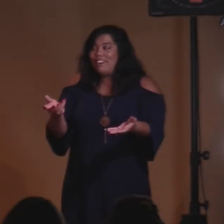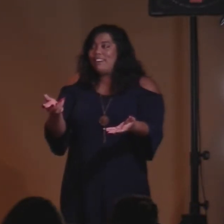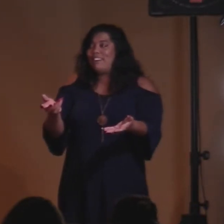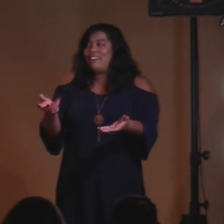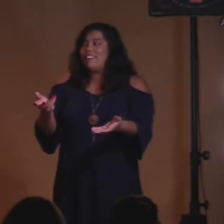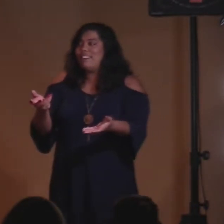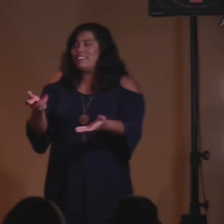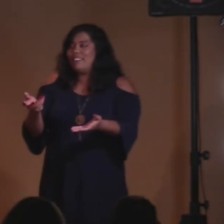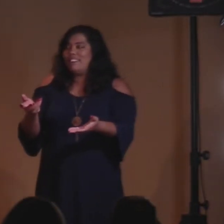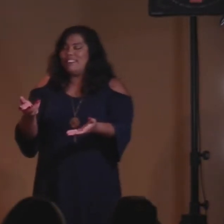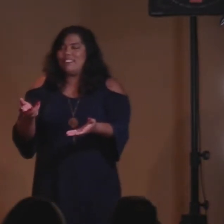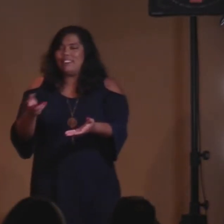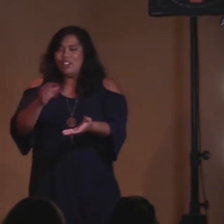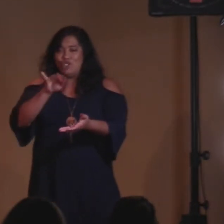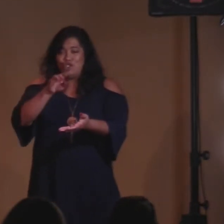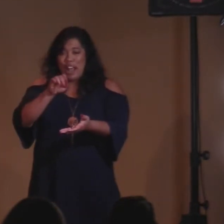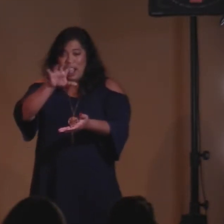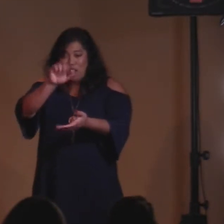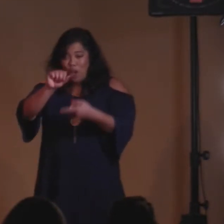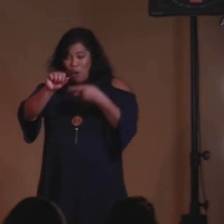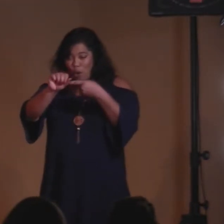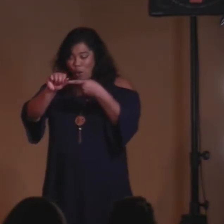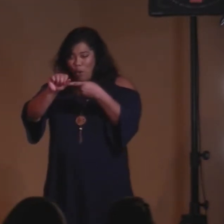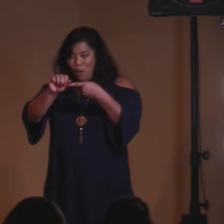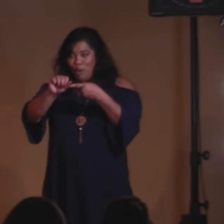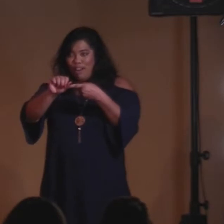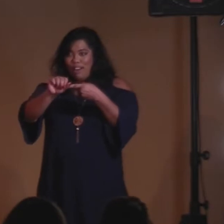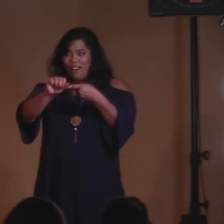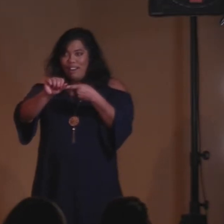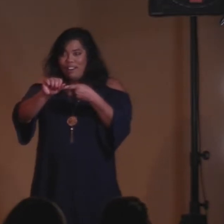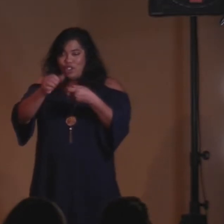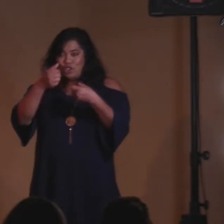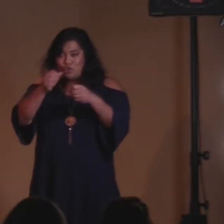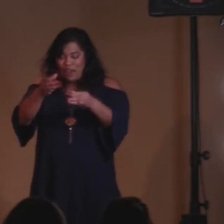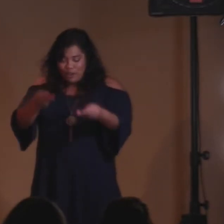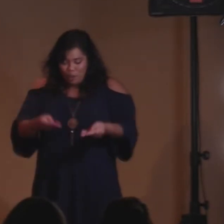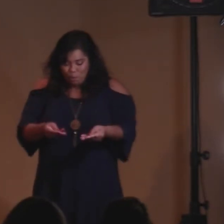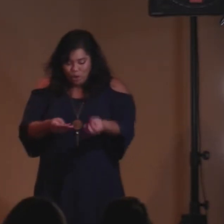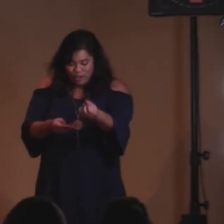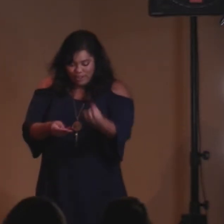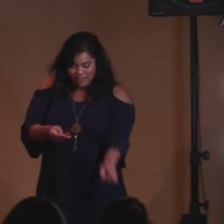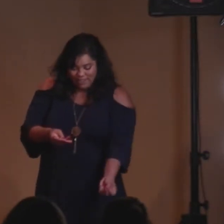wrong place. It doesn't go in the oven, but I'm wondering why it's not, like, but whatever.